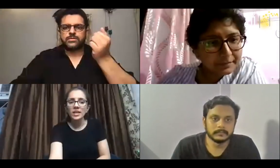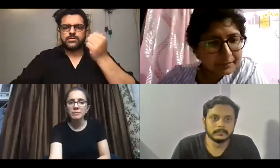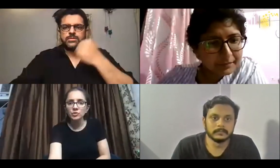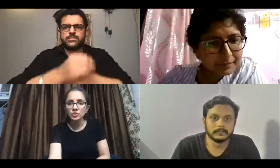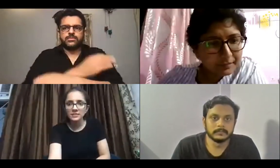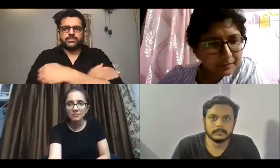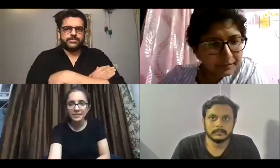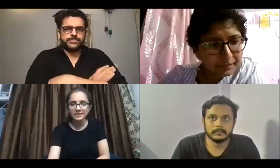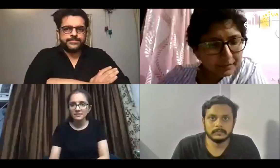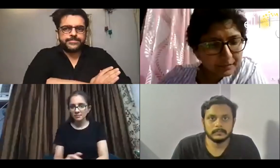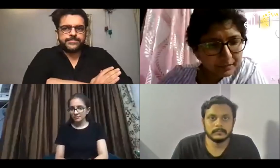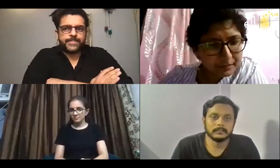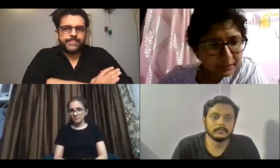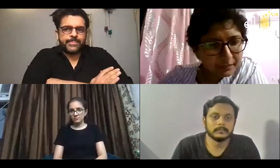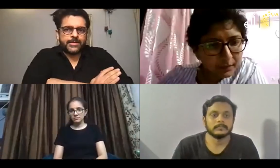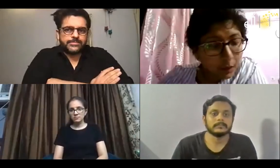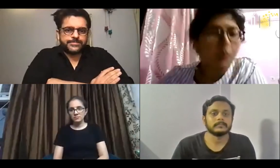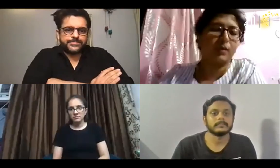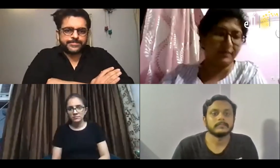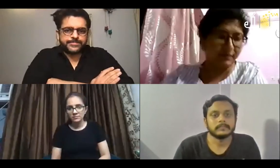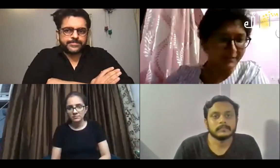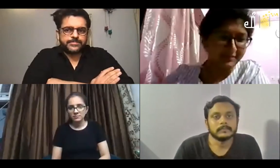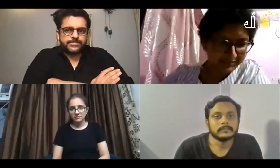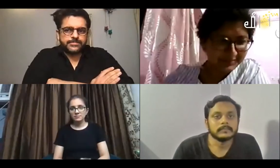Can you unmute yourself, please?